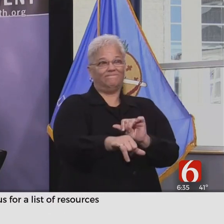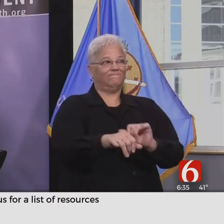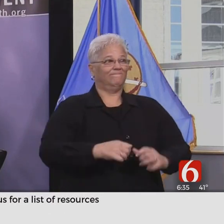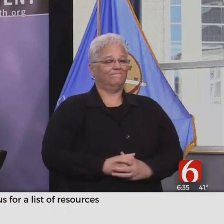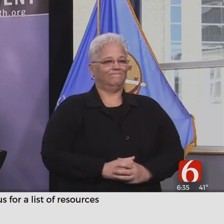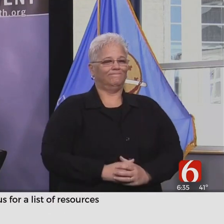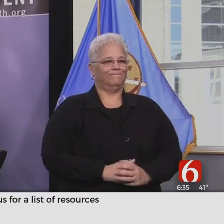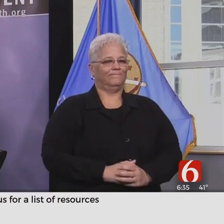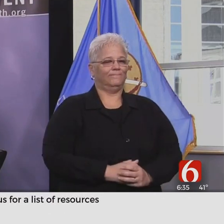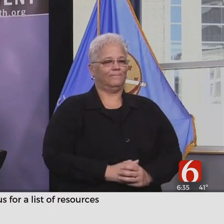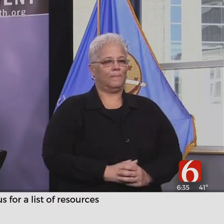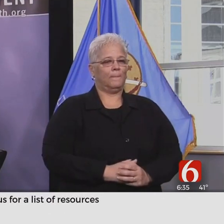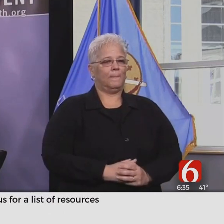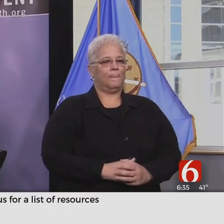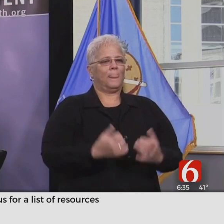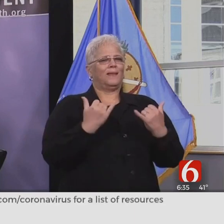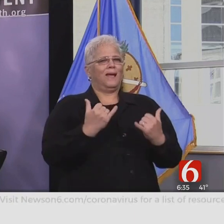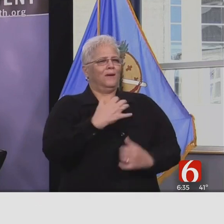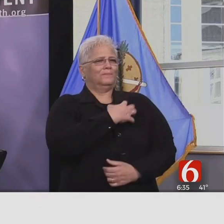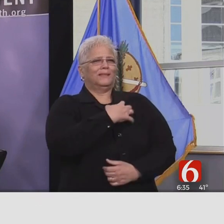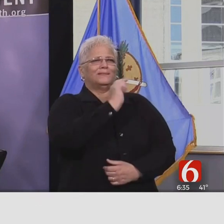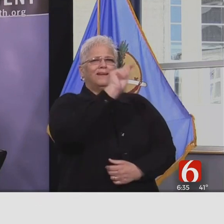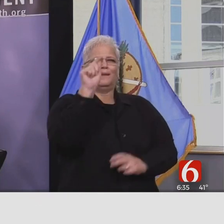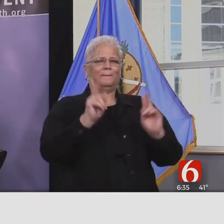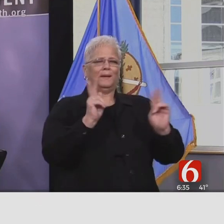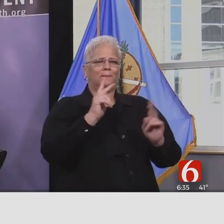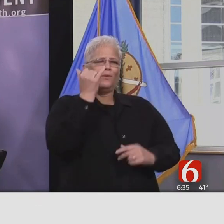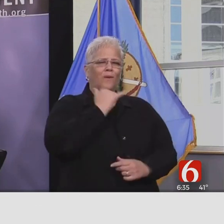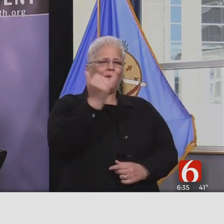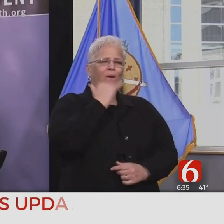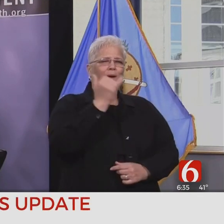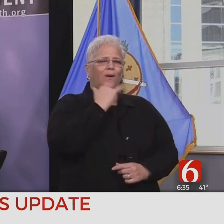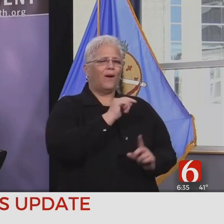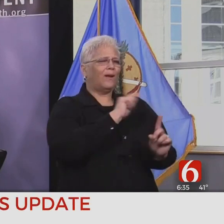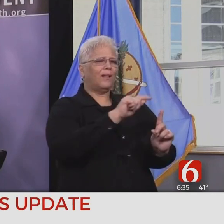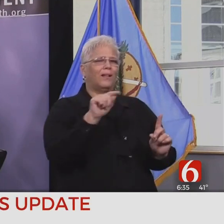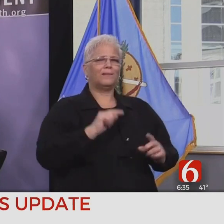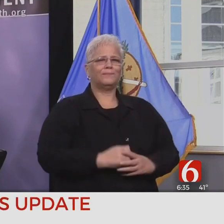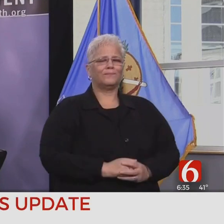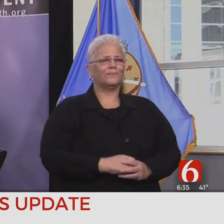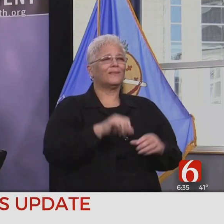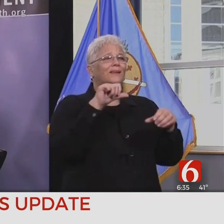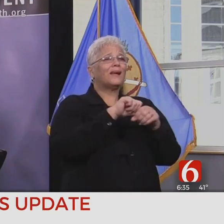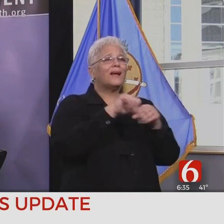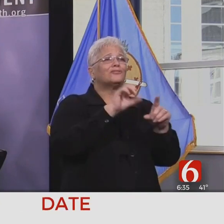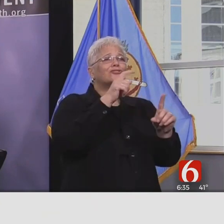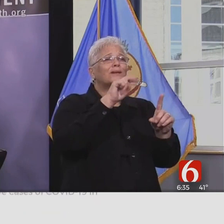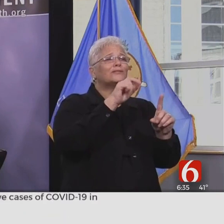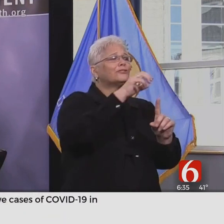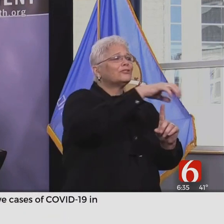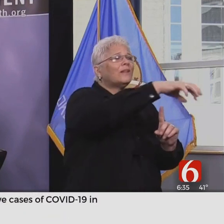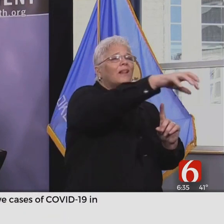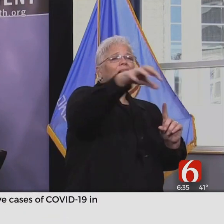then Cooper uses a more conversational form of sign language to relate to the public. Both are with TSHA. And they say they're grateful the